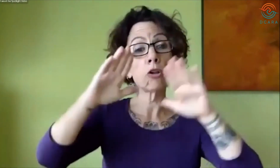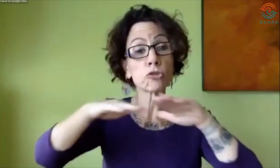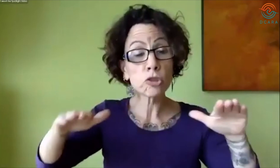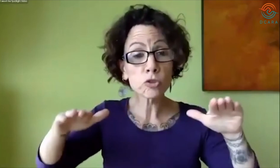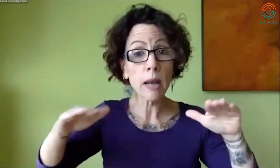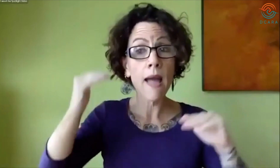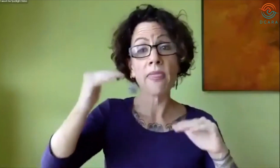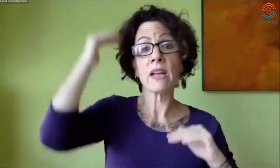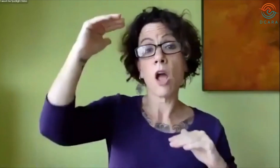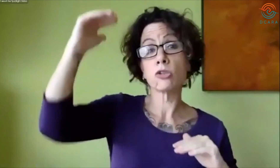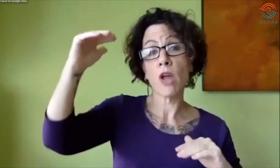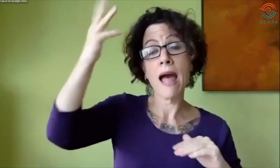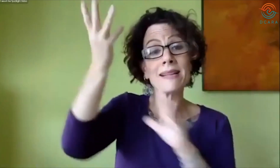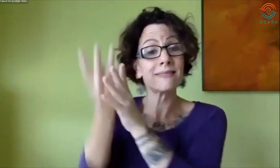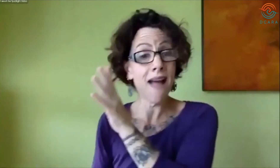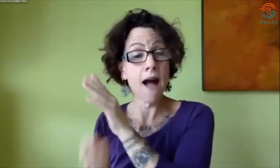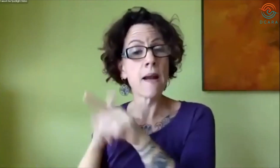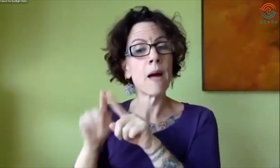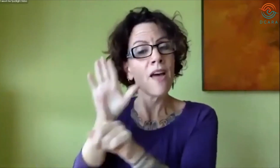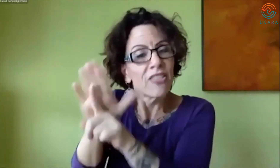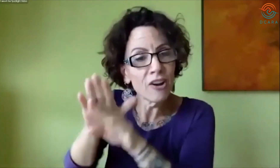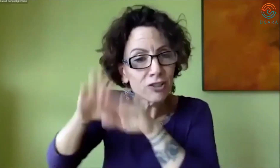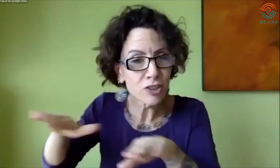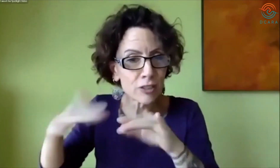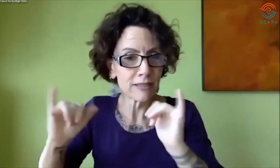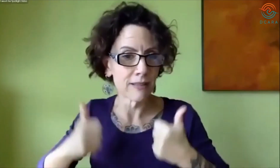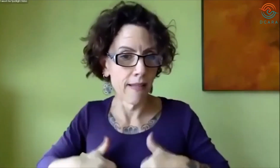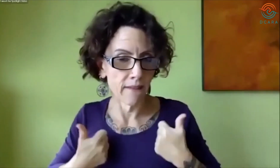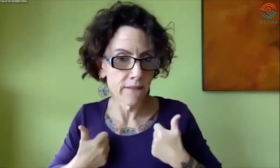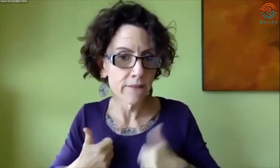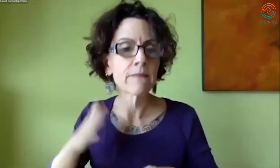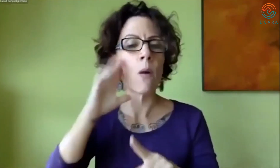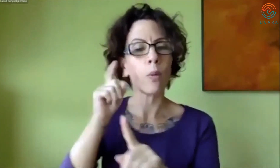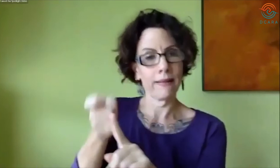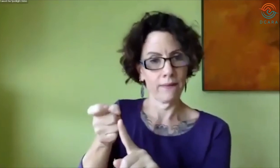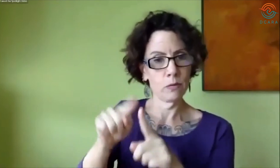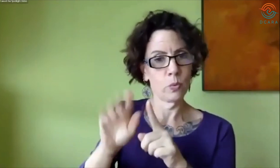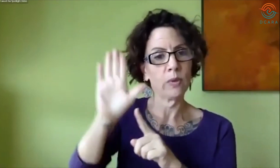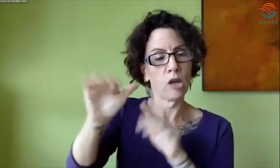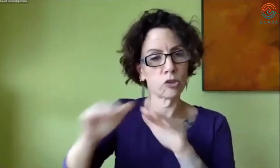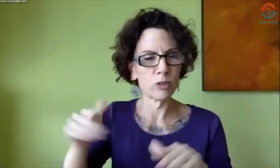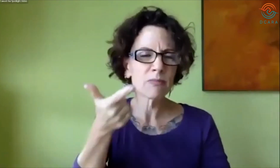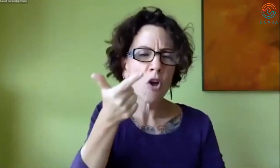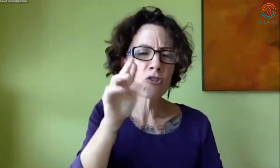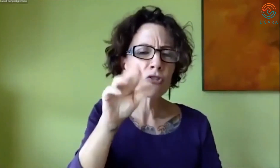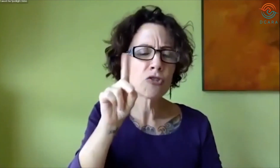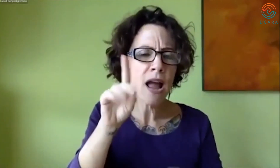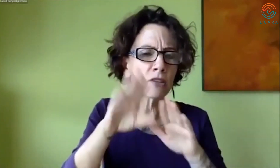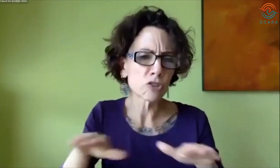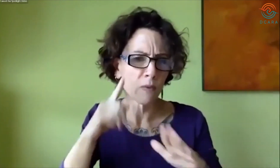adult children have passed away but their children are still alive, it will then go to